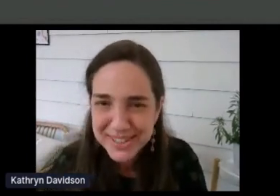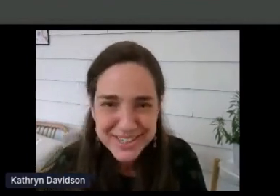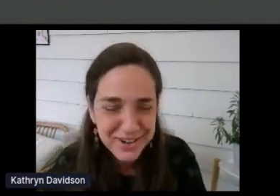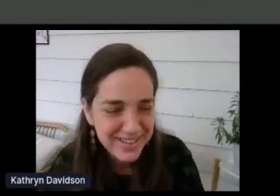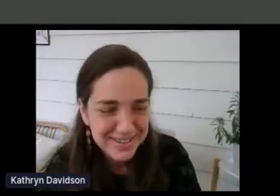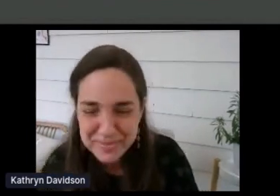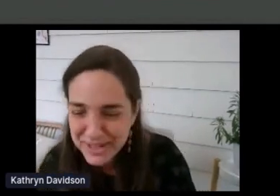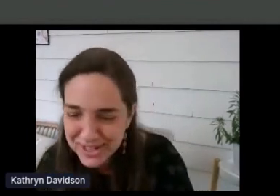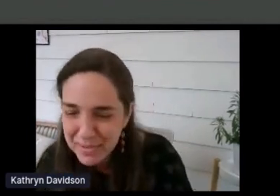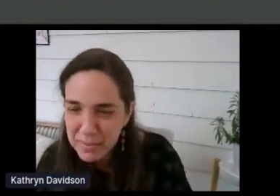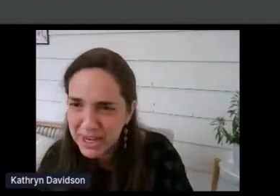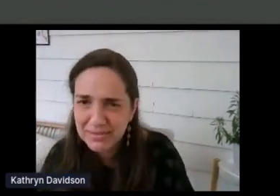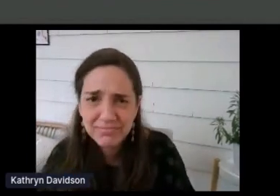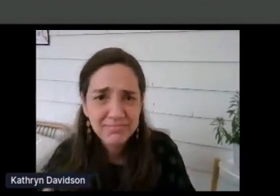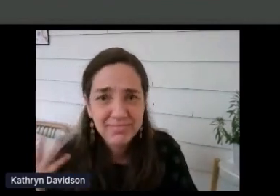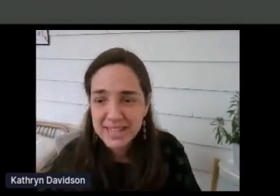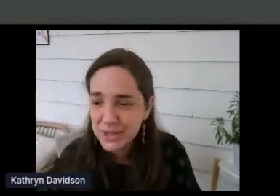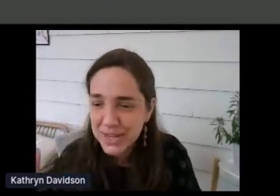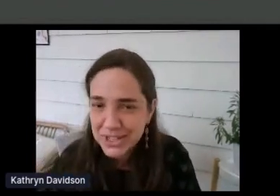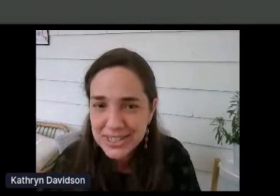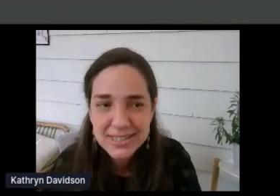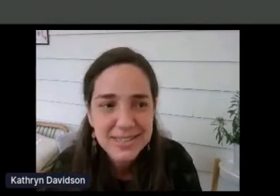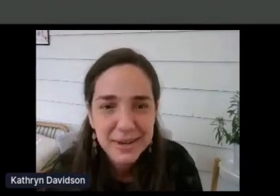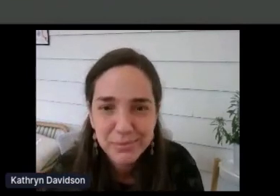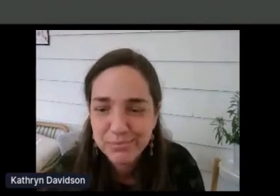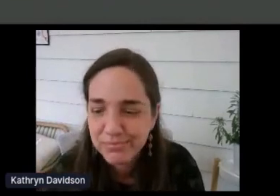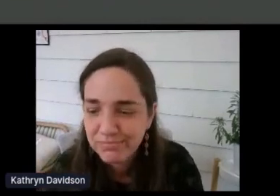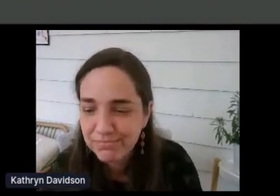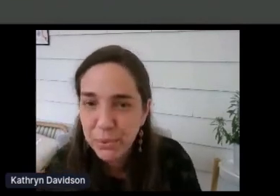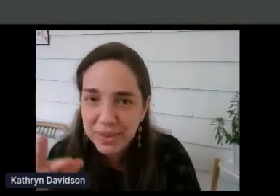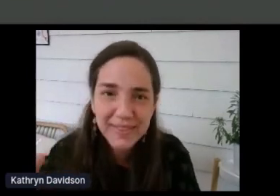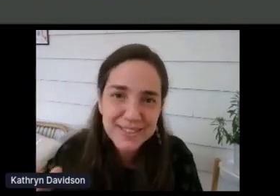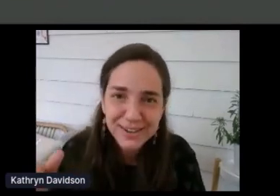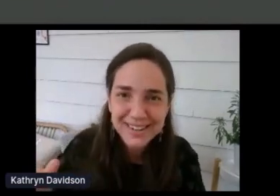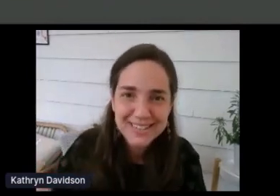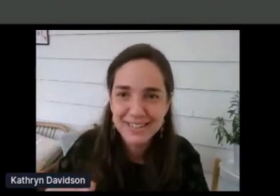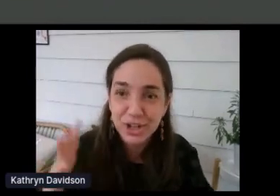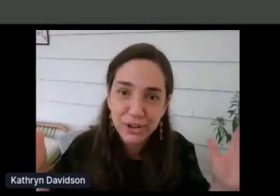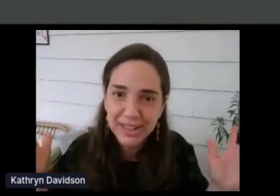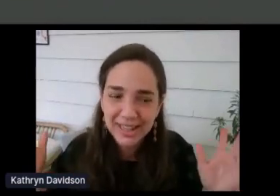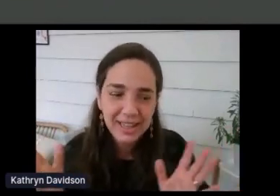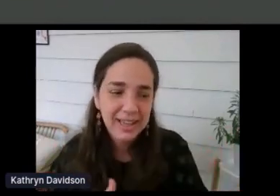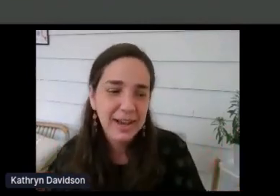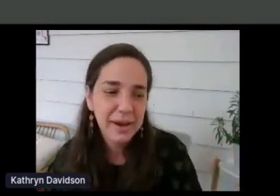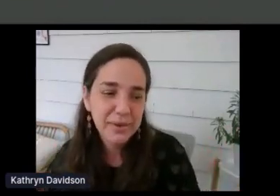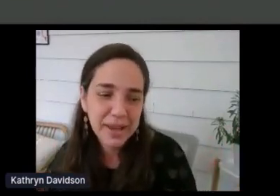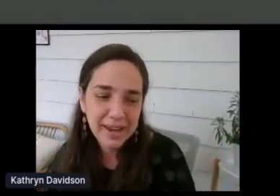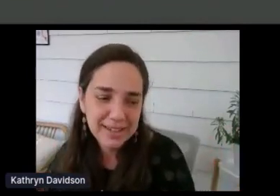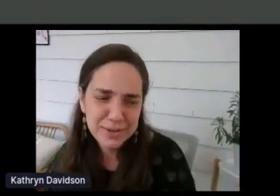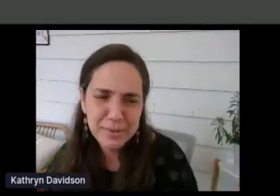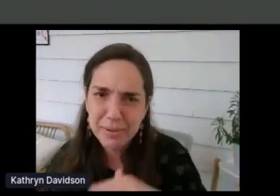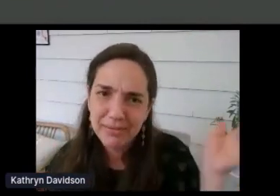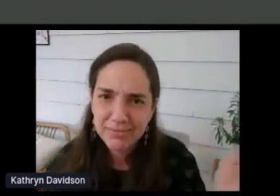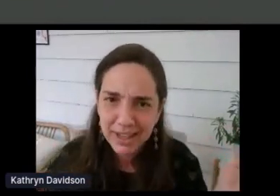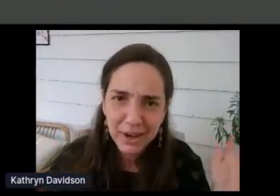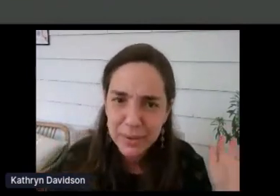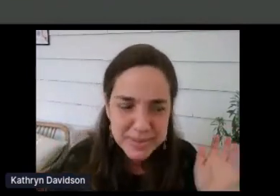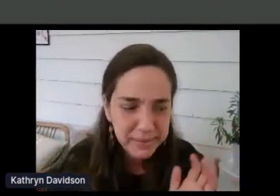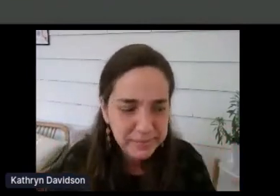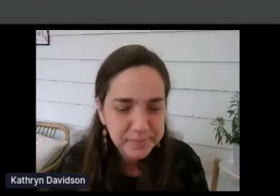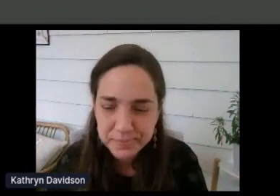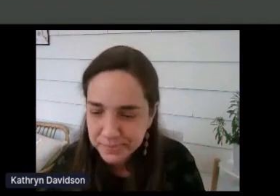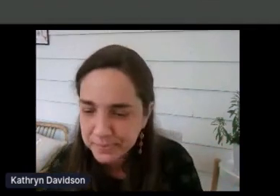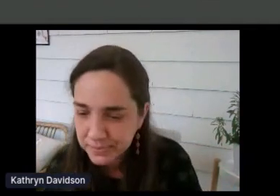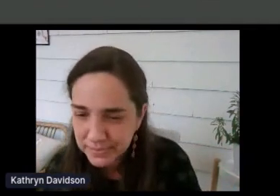for the opportunity to share this information. I'm happy to answer questions, both in this context and generally. You can get in touch with me by looking at